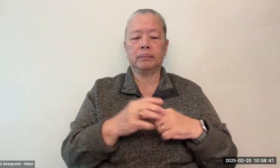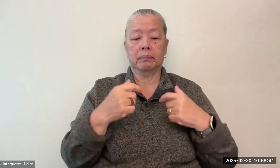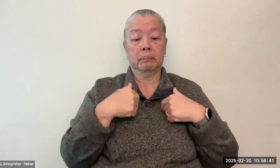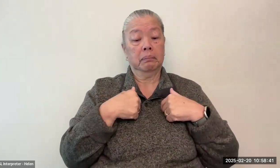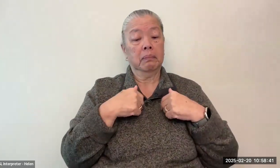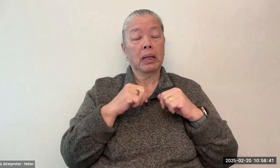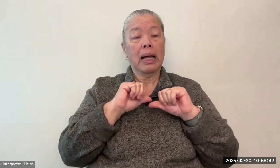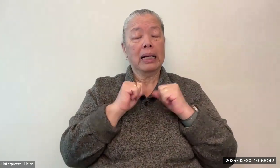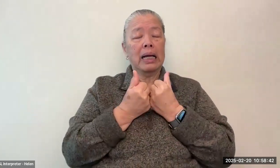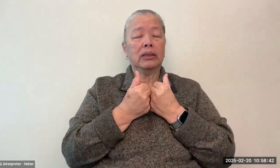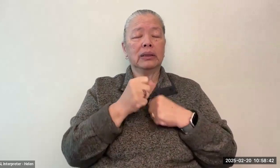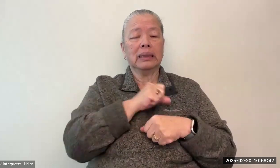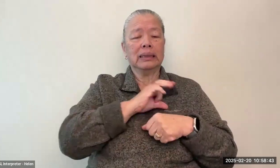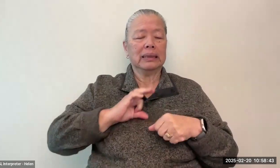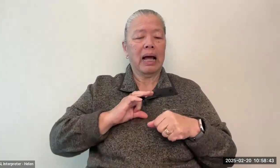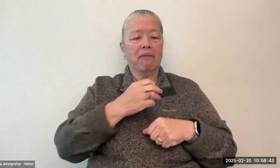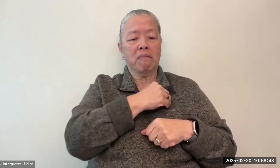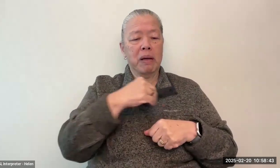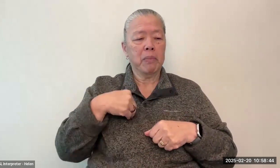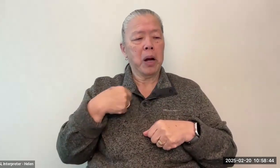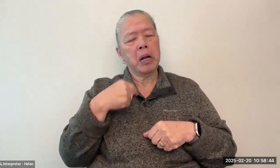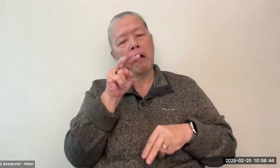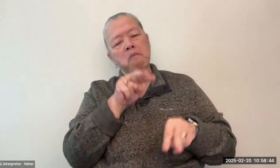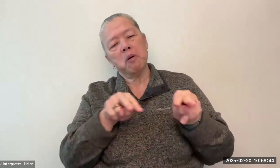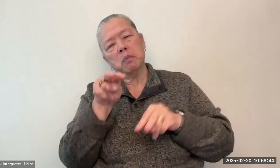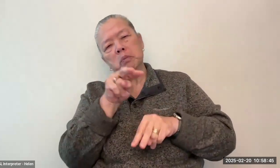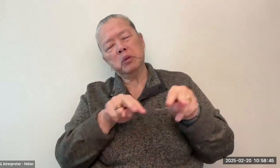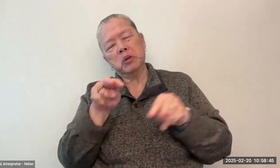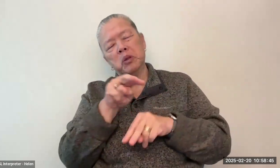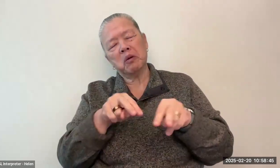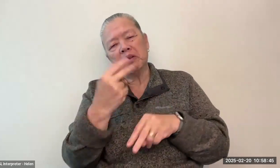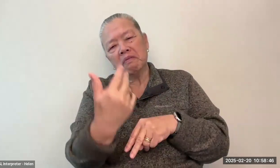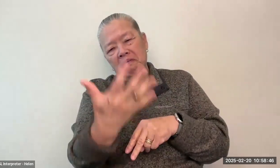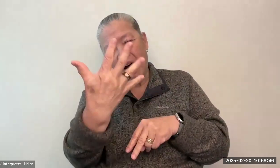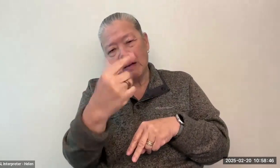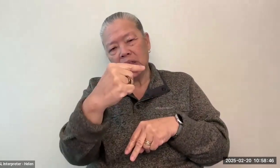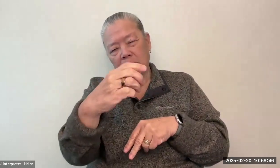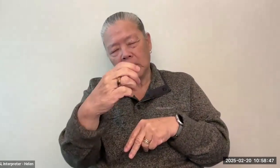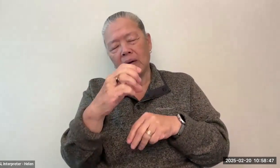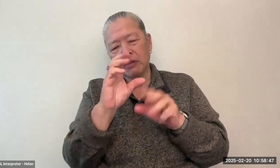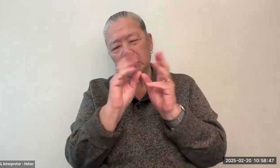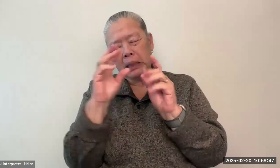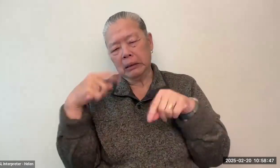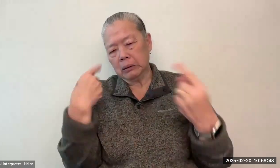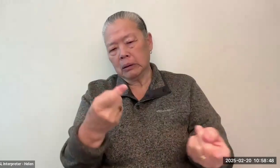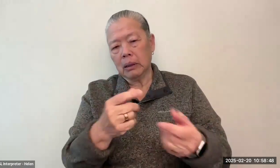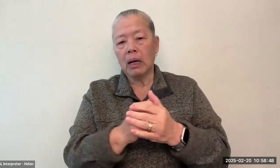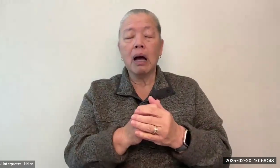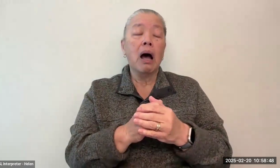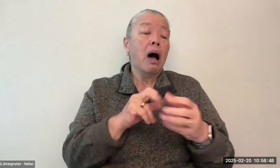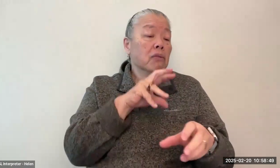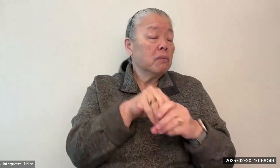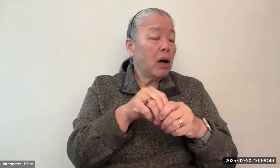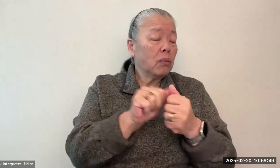and observer of the past 5 General Conferences. I have sat with legislative groups and I've